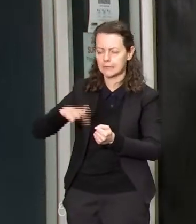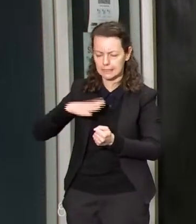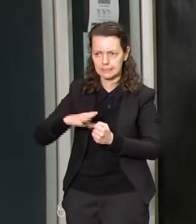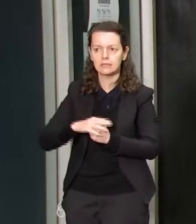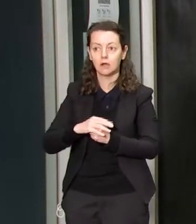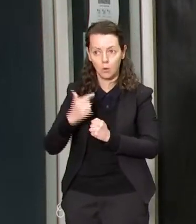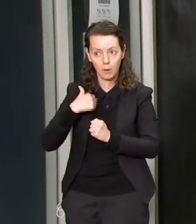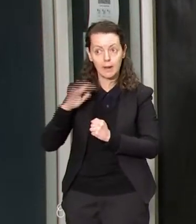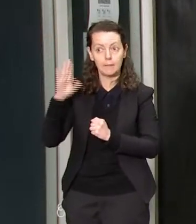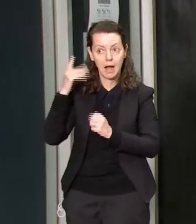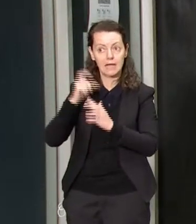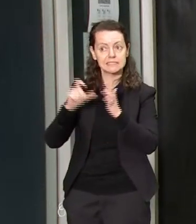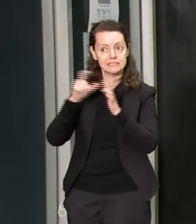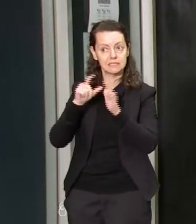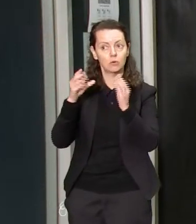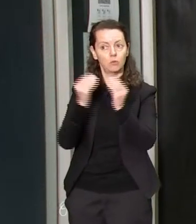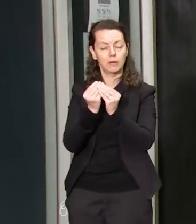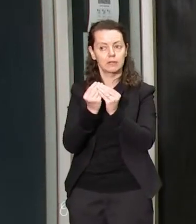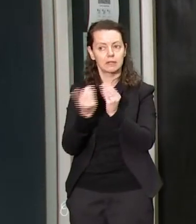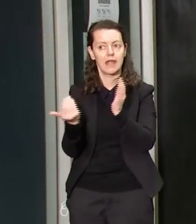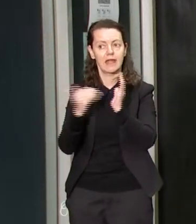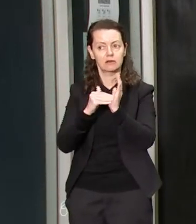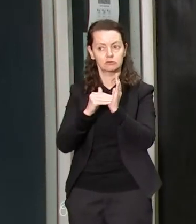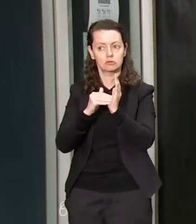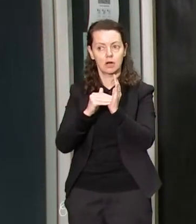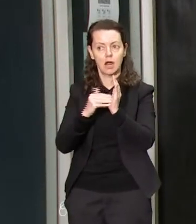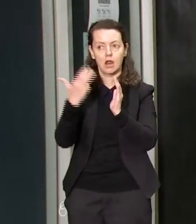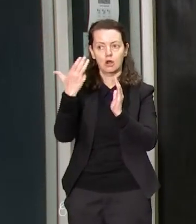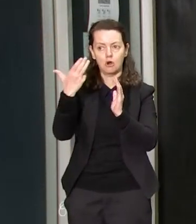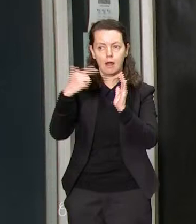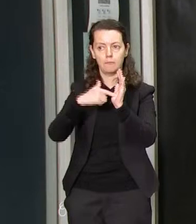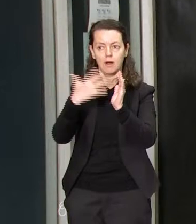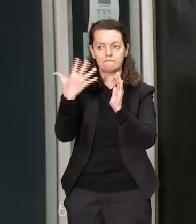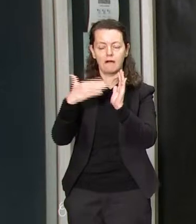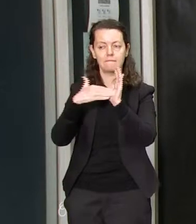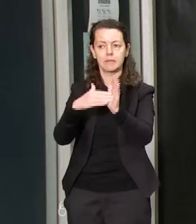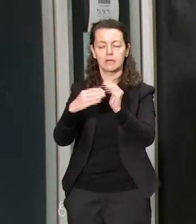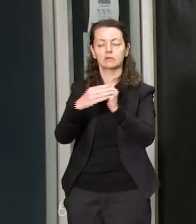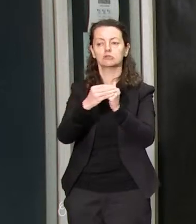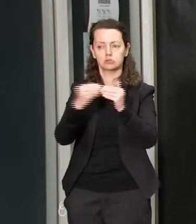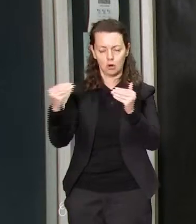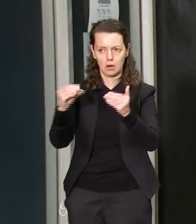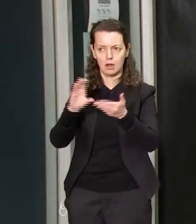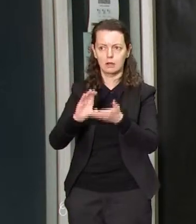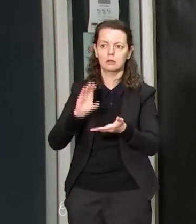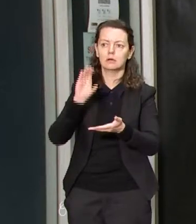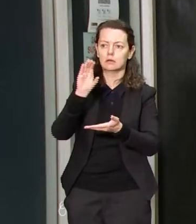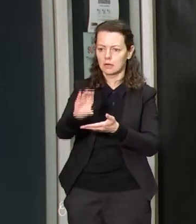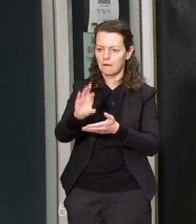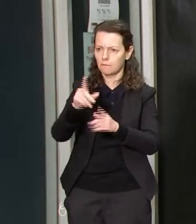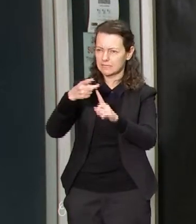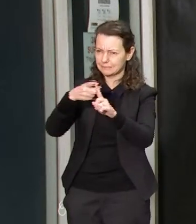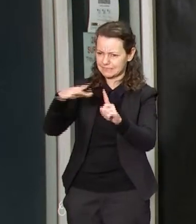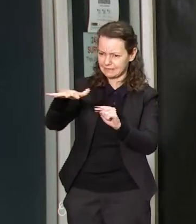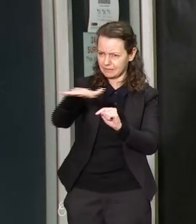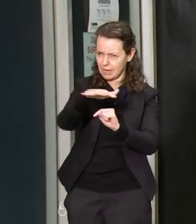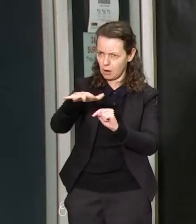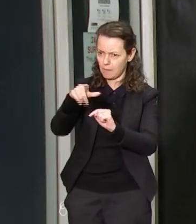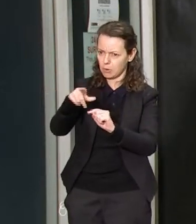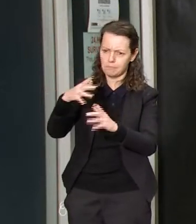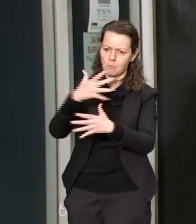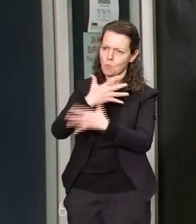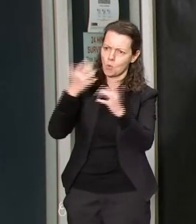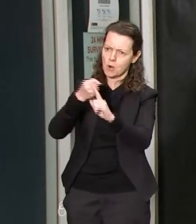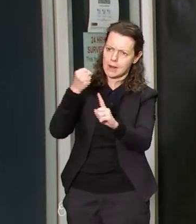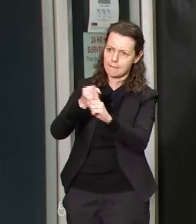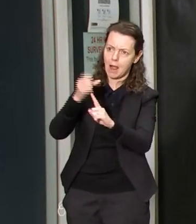precisely with the most recent additional over $9.5 million to specific areas to deal with the impact of